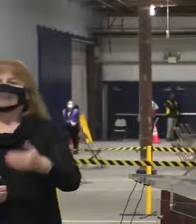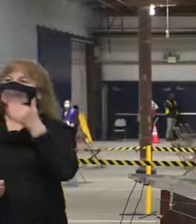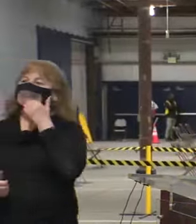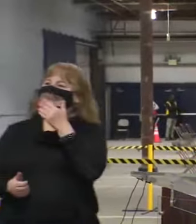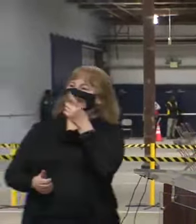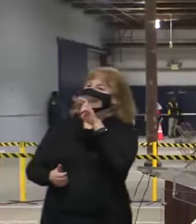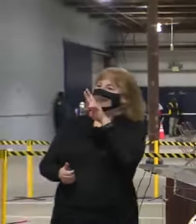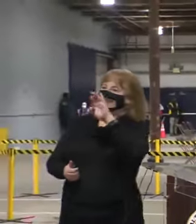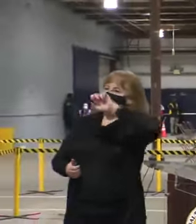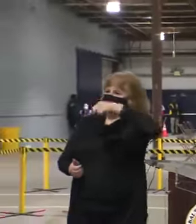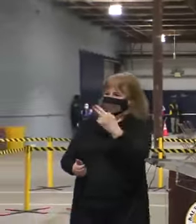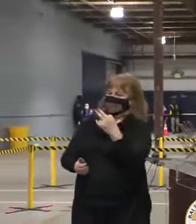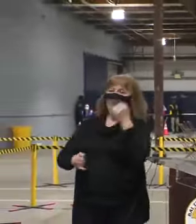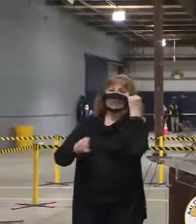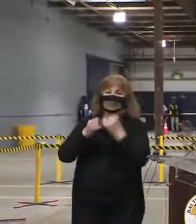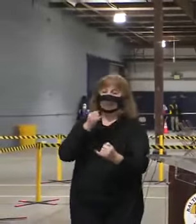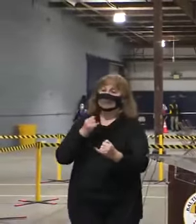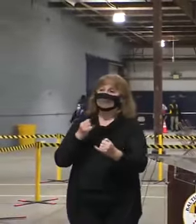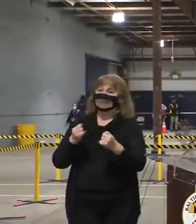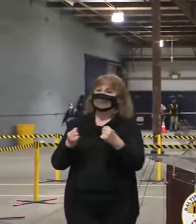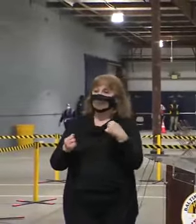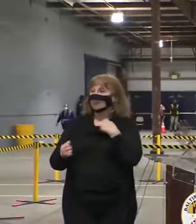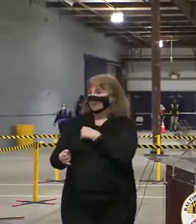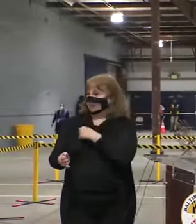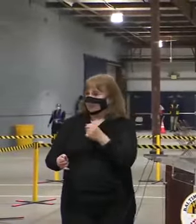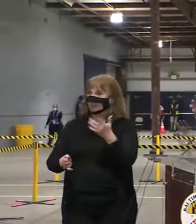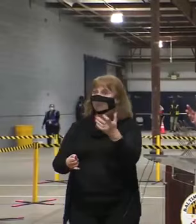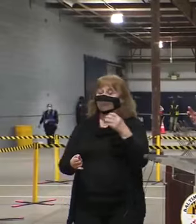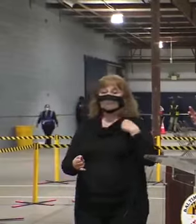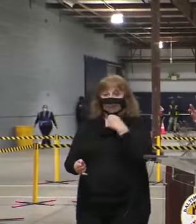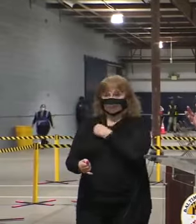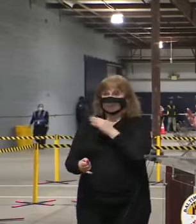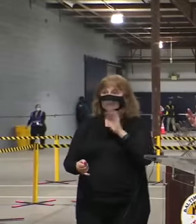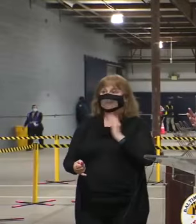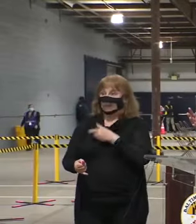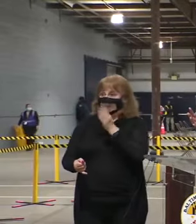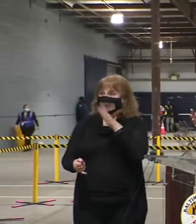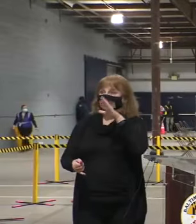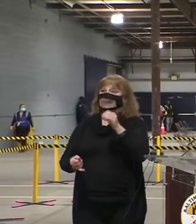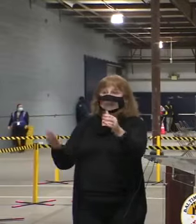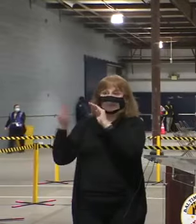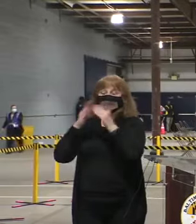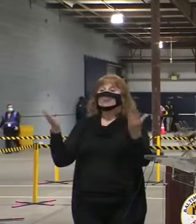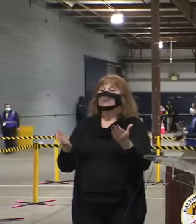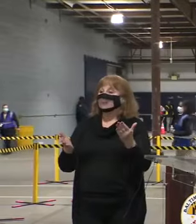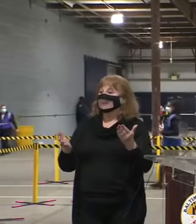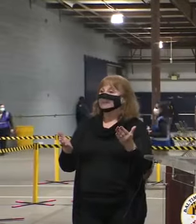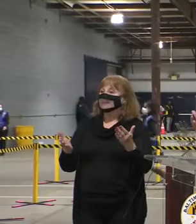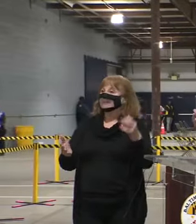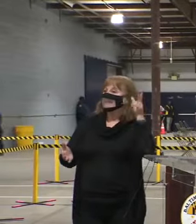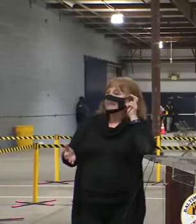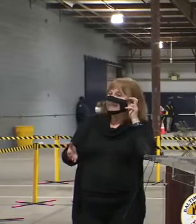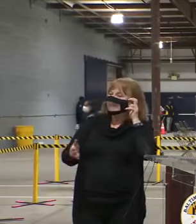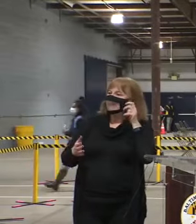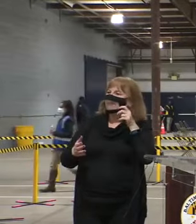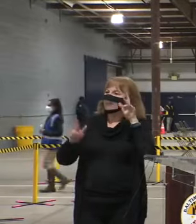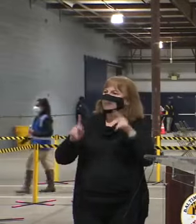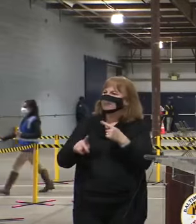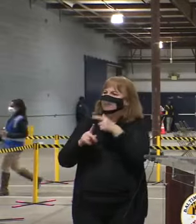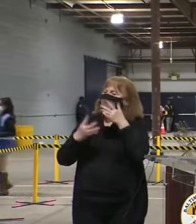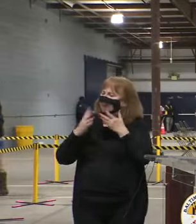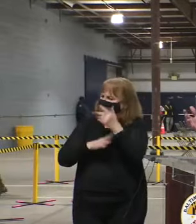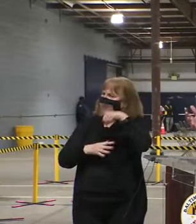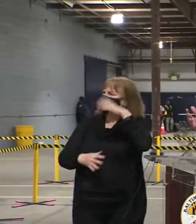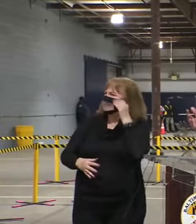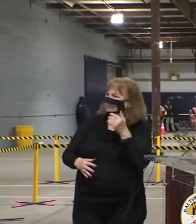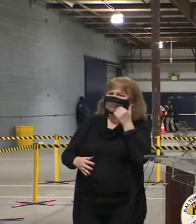Thank you, Dr. Branch. Last but not least, we want members of our Baltimore County community to hear from someone who has gone through this experience. So I